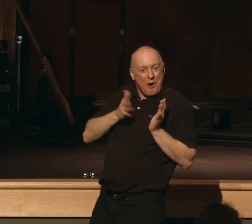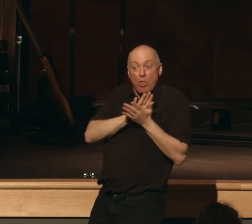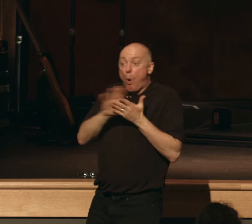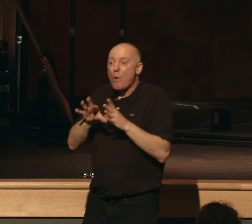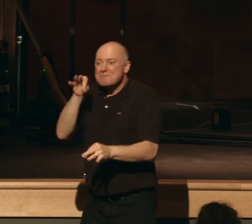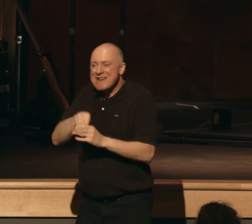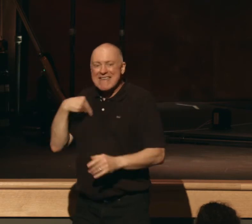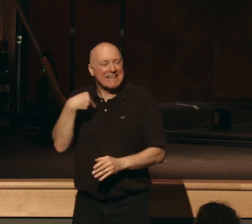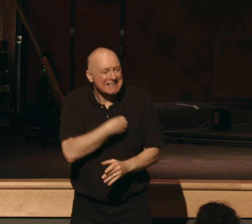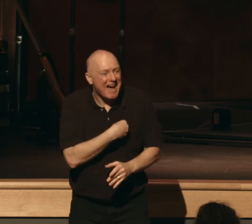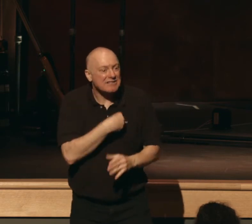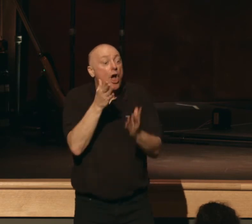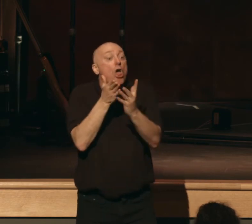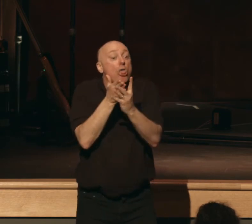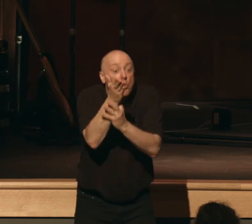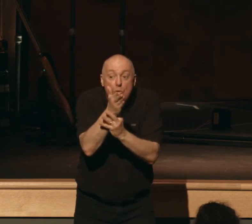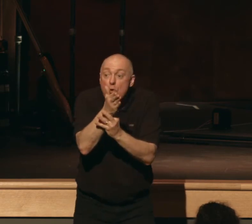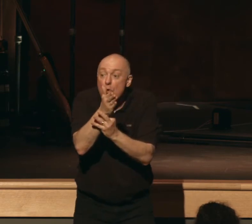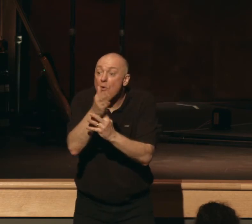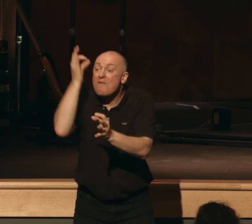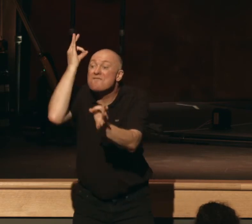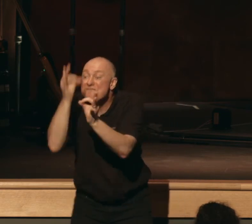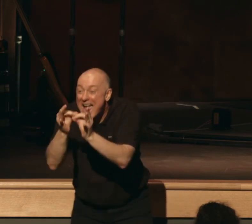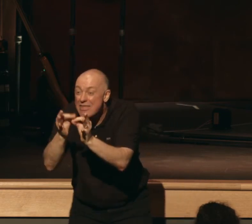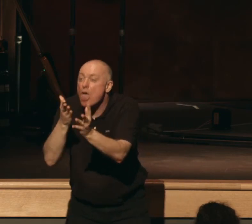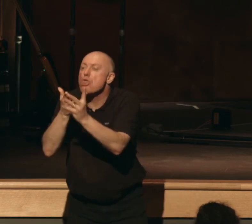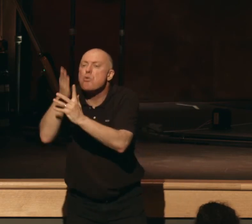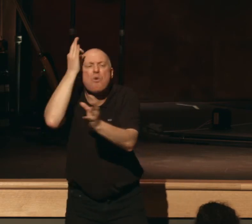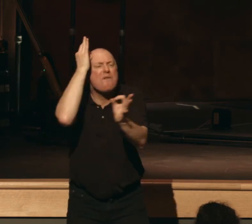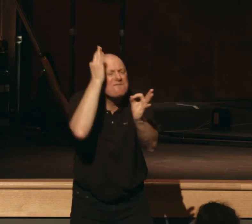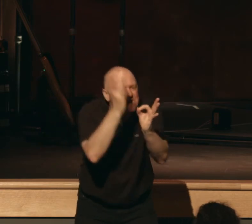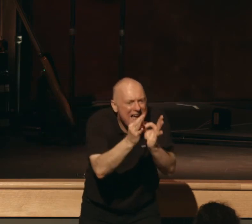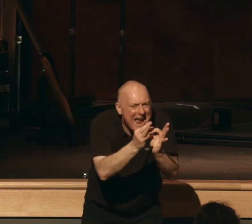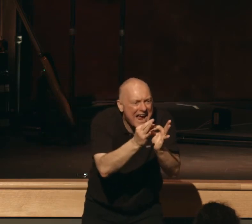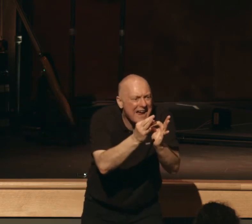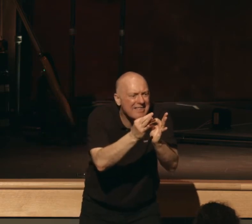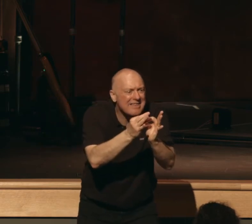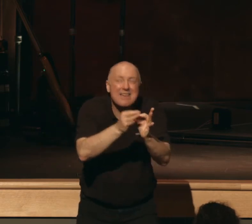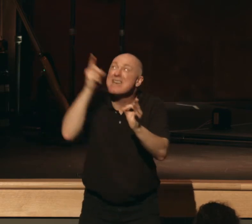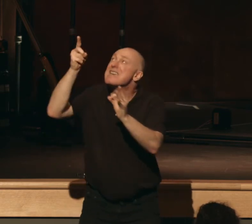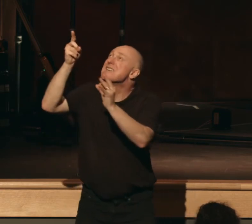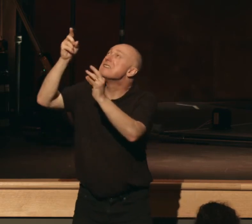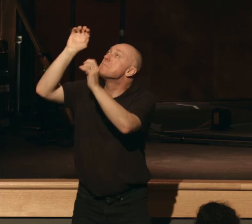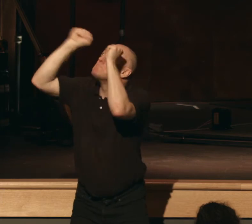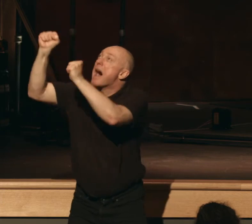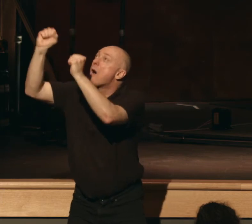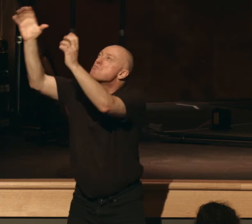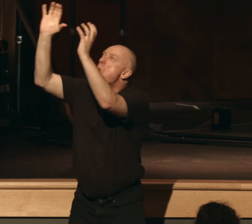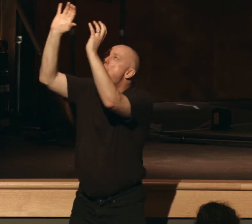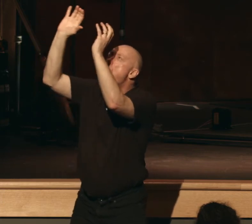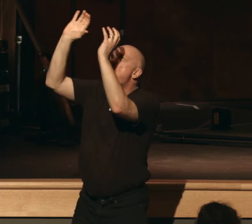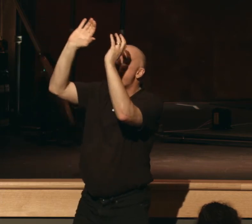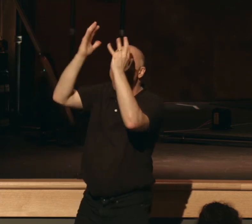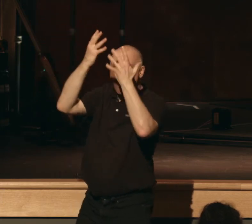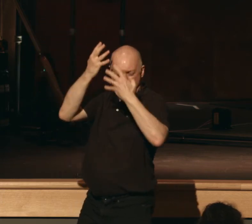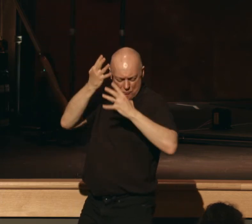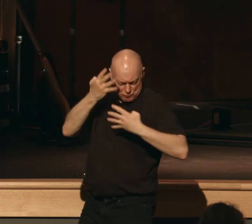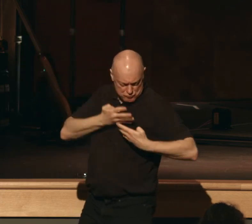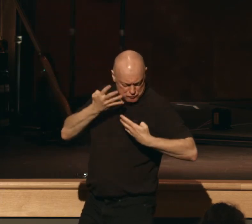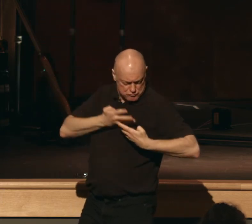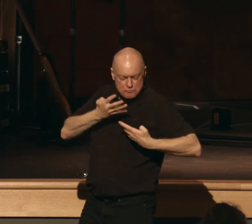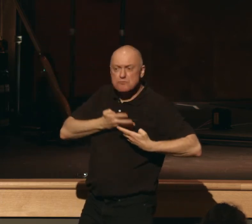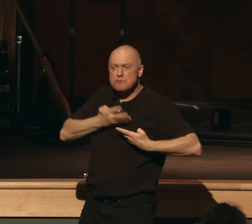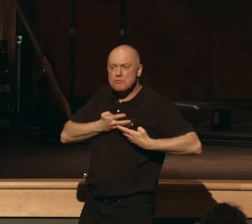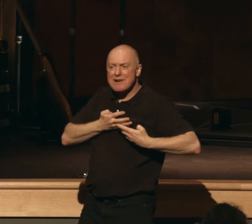Spirit in us through the means of faith, through the channel of faith, he wants to pour out his power into our hearts so that